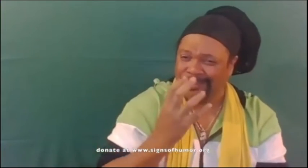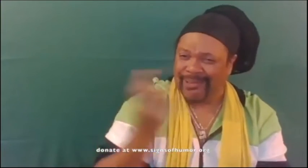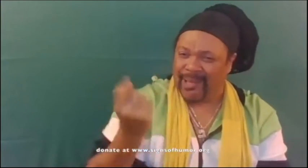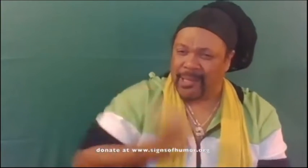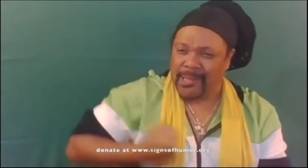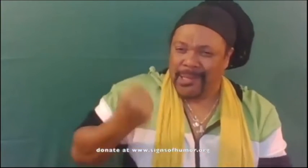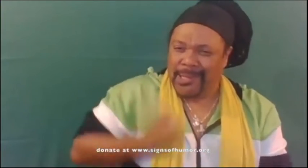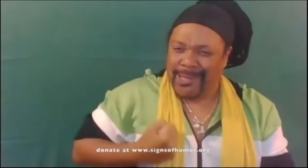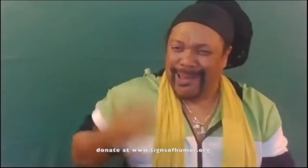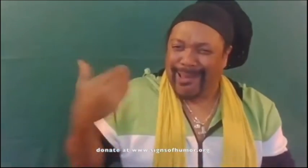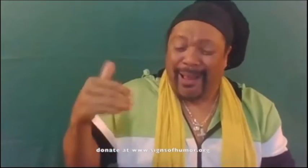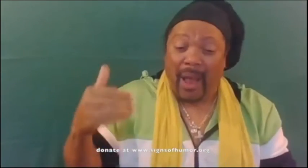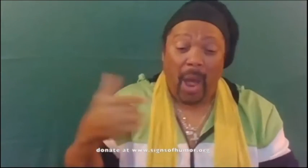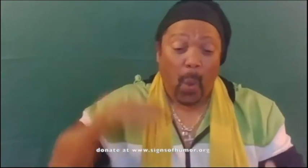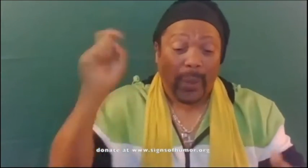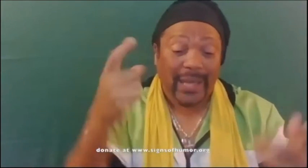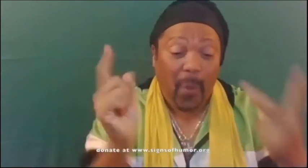I want you to be the James Dean of interpreter. Gangster.